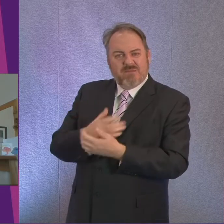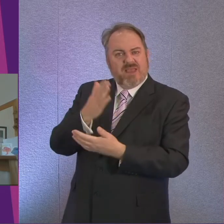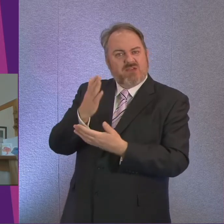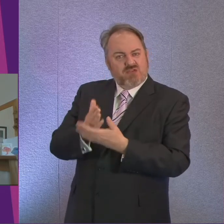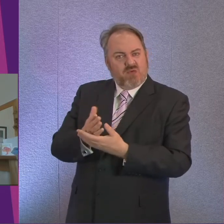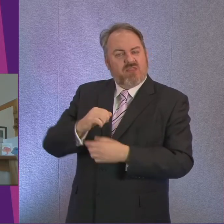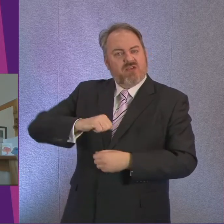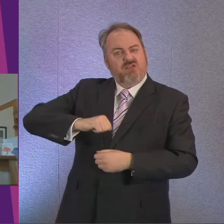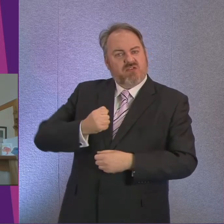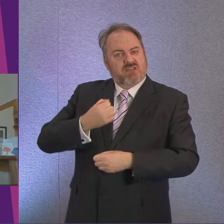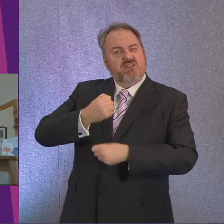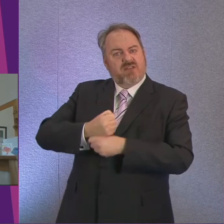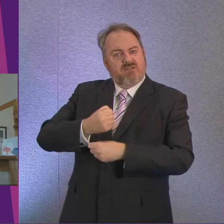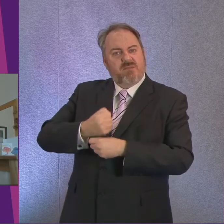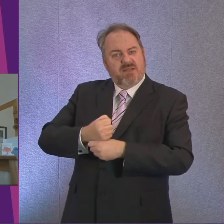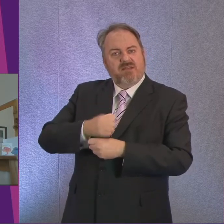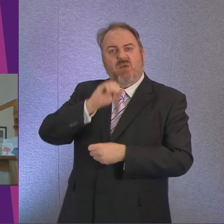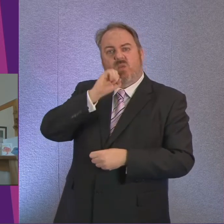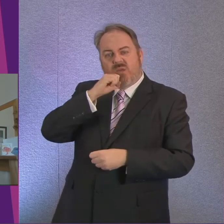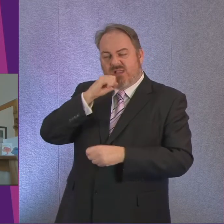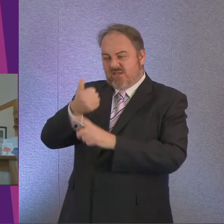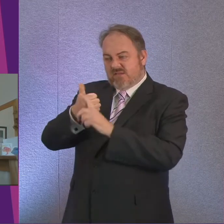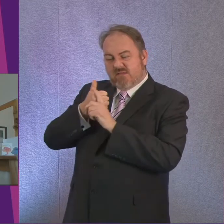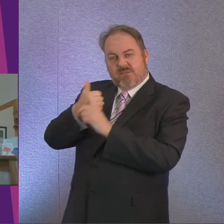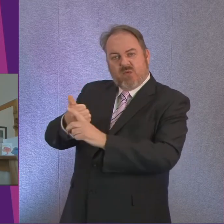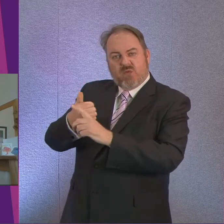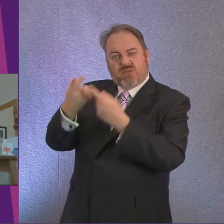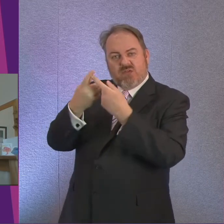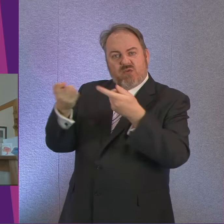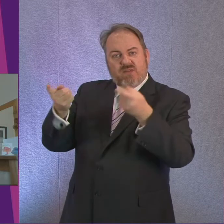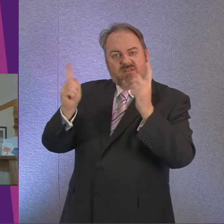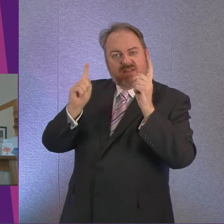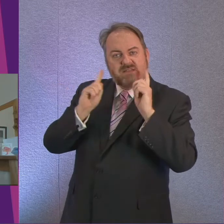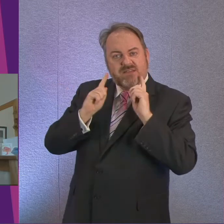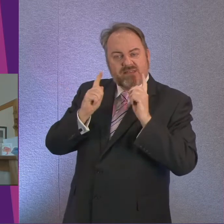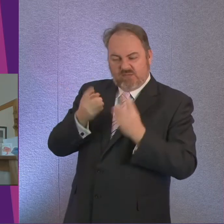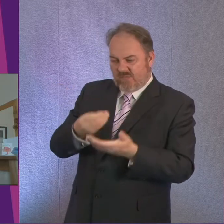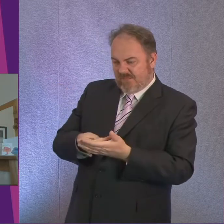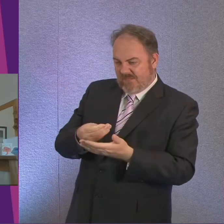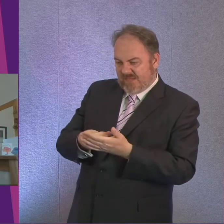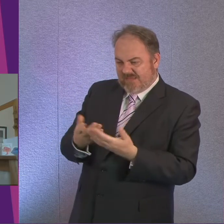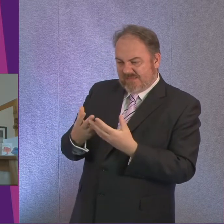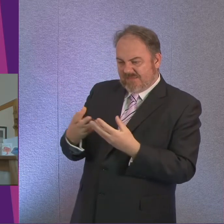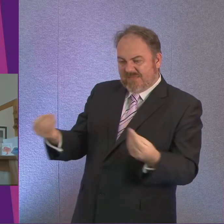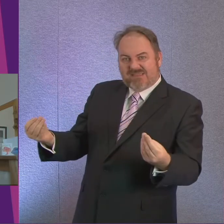Scottish Government will provide the required financial support the sector will so desperately need going forward?